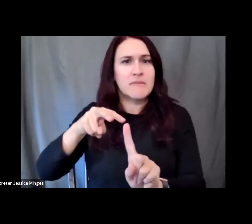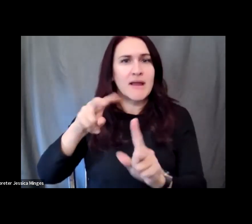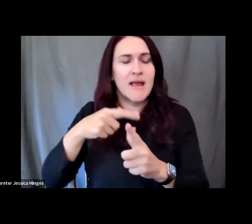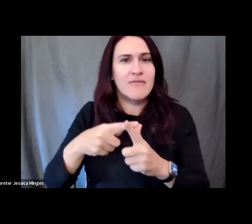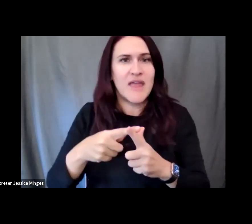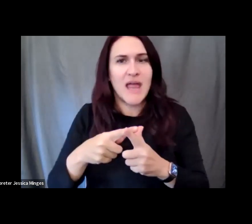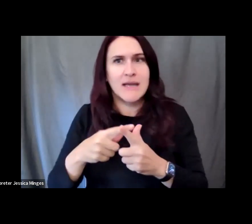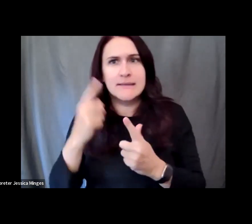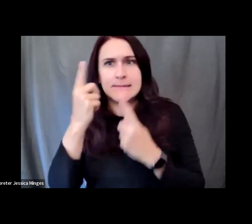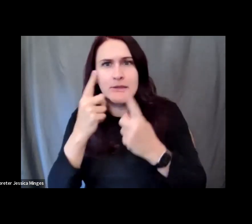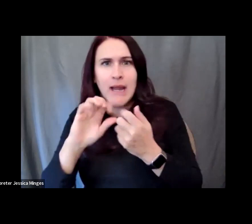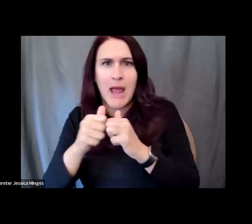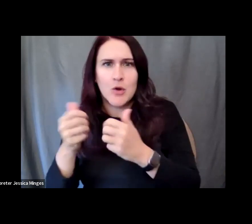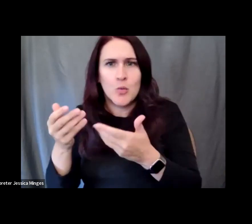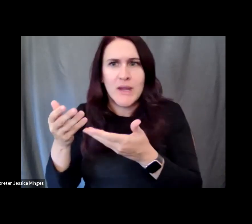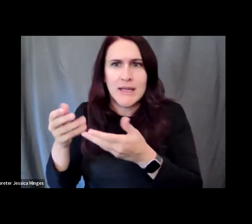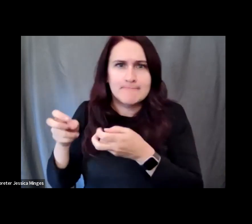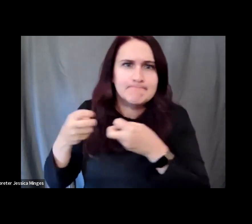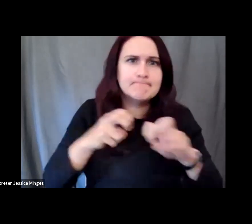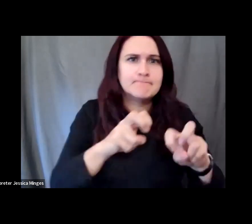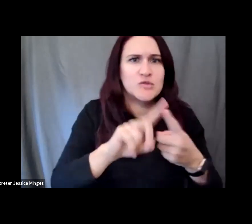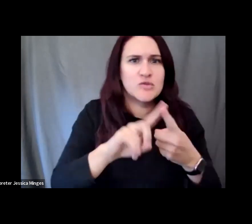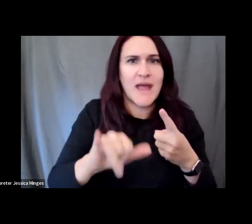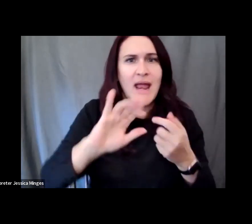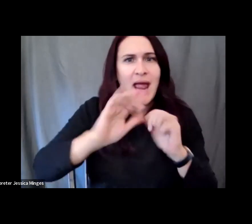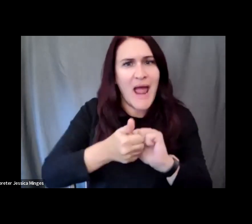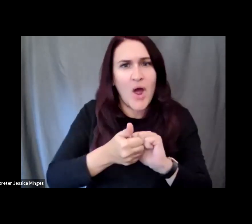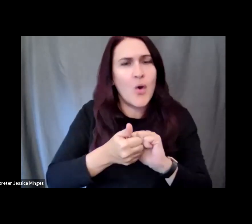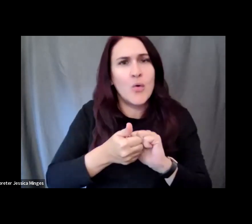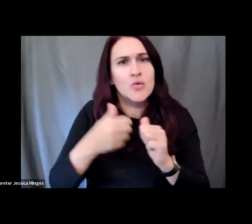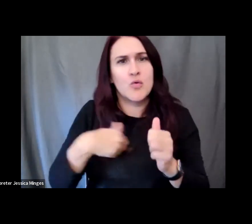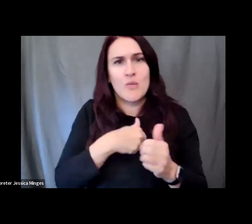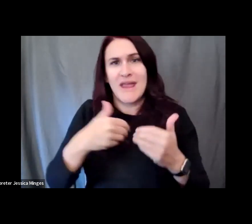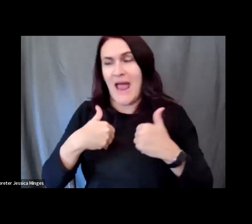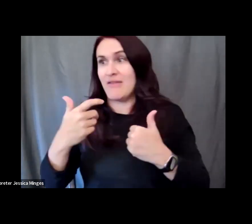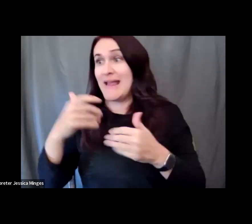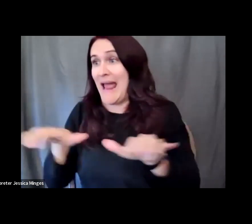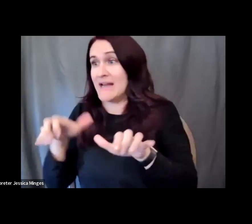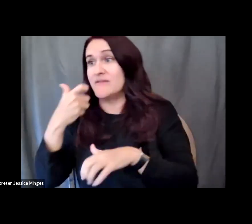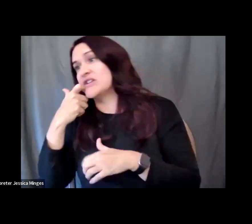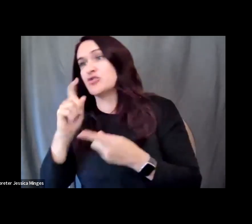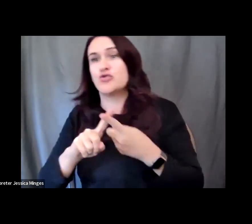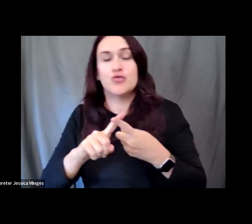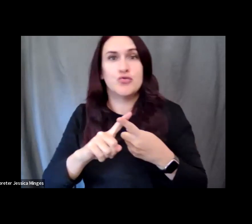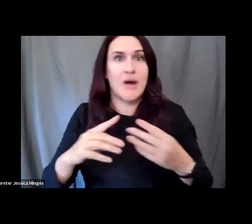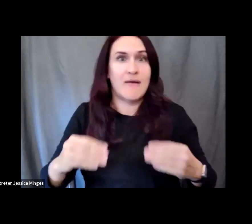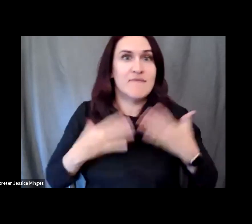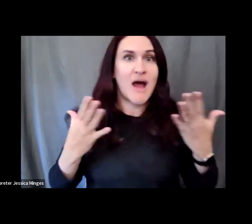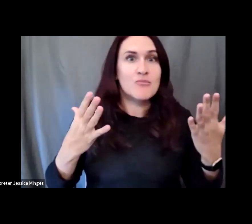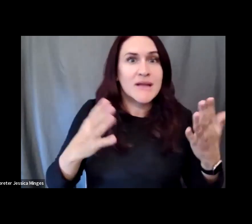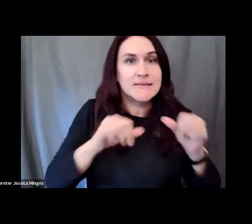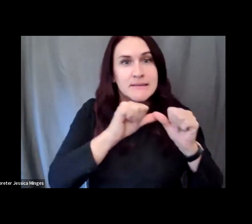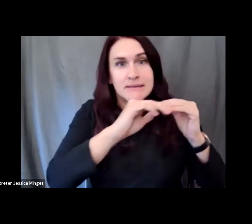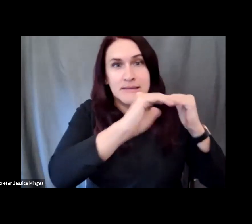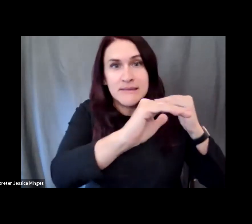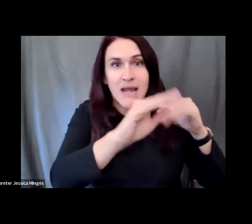to the other. How do we really help people to move from that active addiction to a vibrant and sustainable recovery? That's always my heart